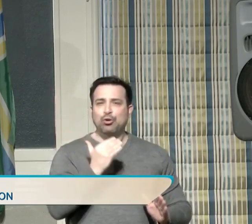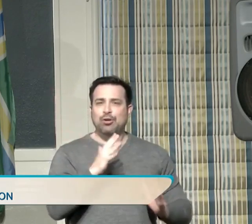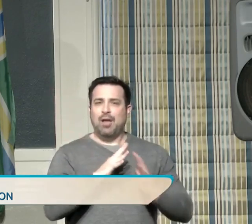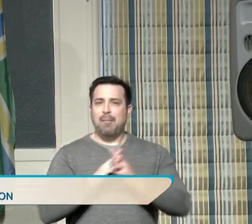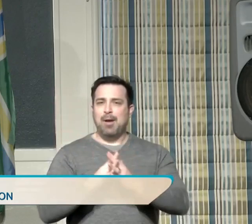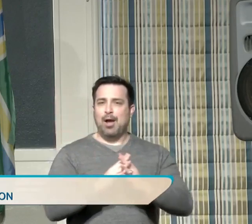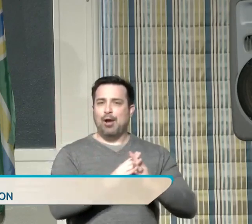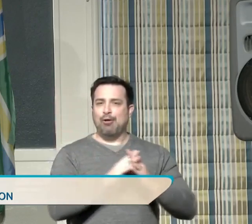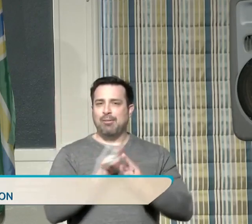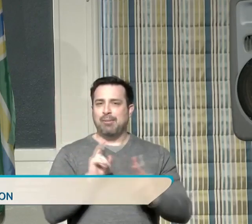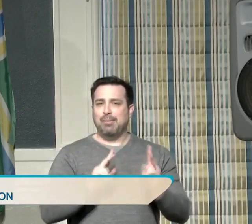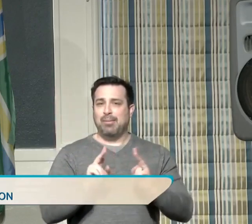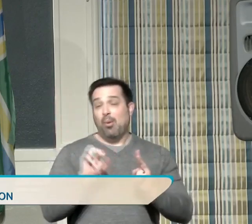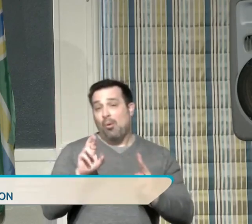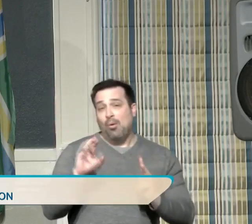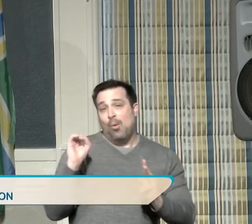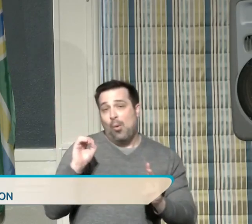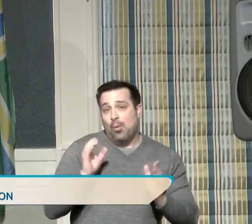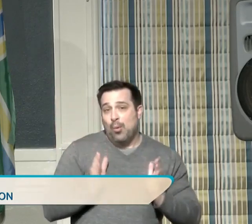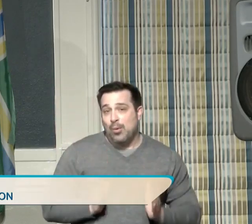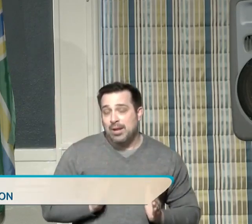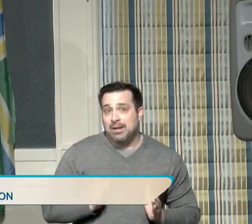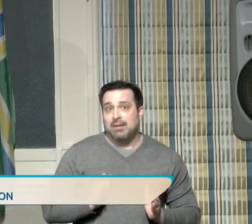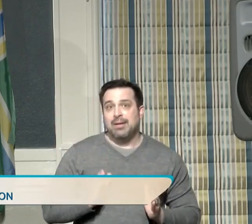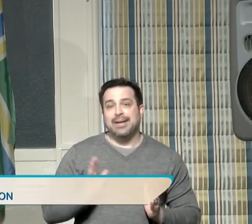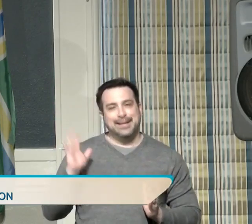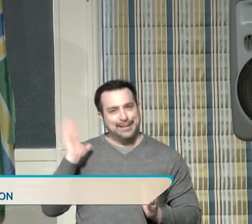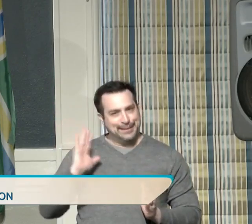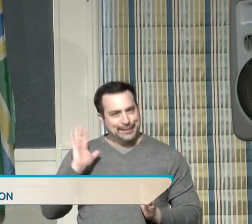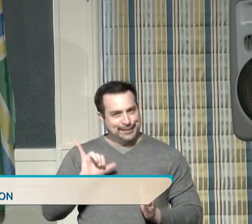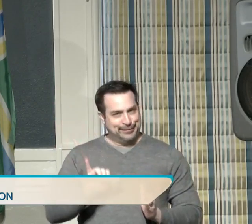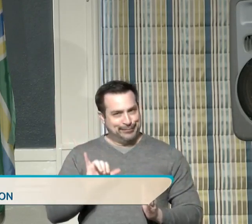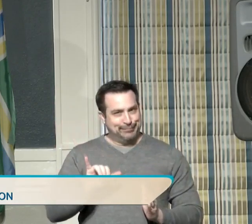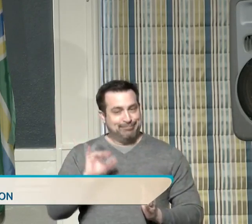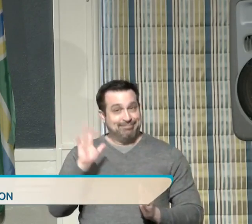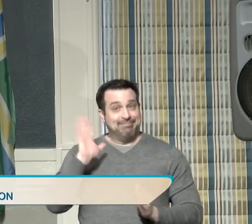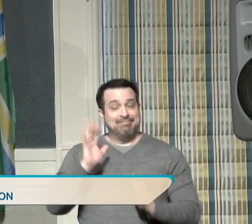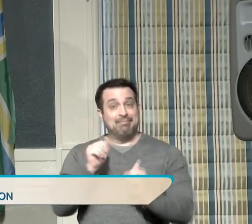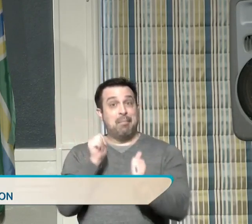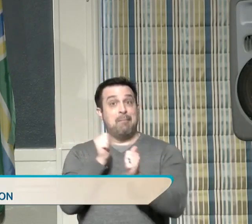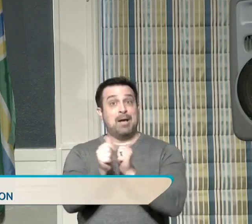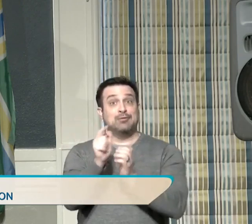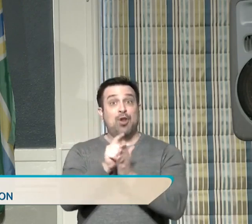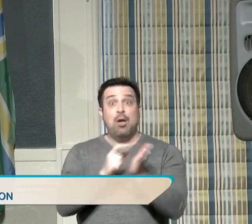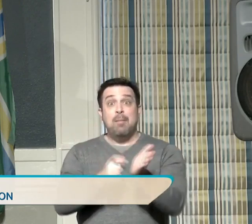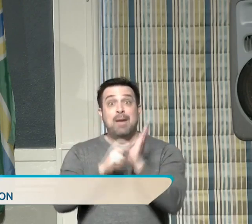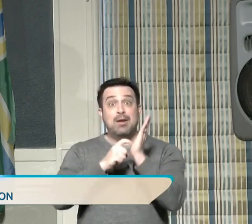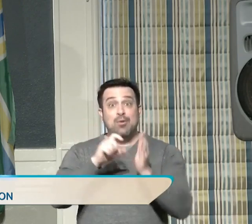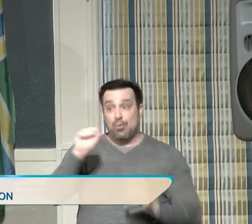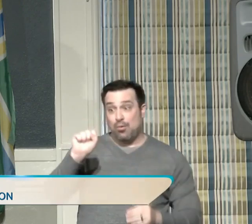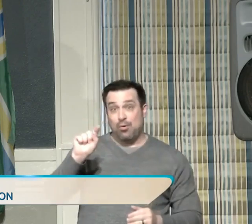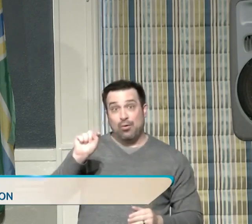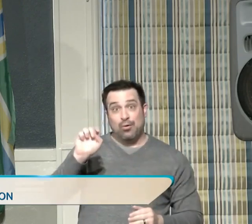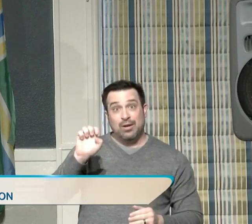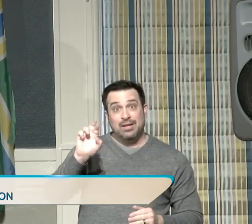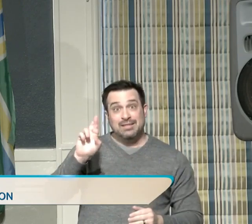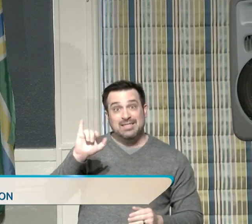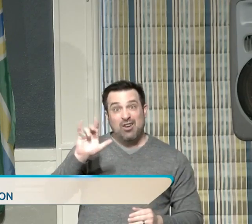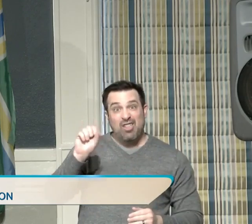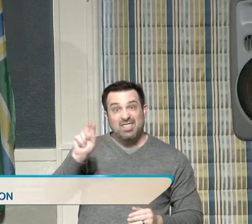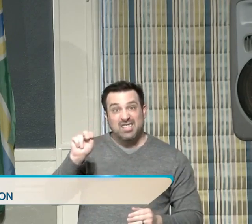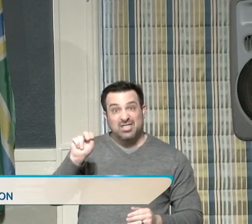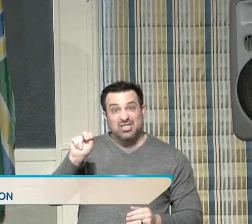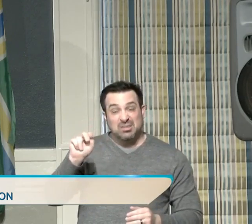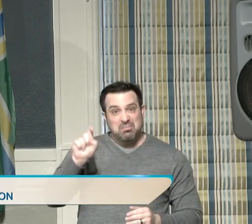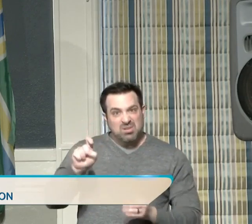Americans or Oregonians. And so we passed a law that was a mandatory sterilization law at that time in order